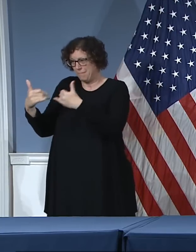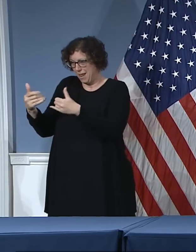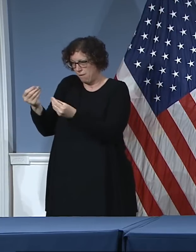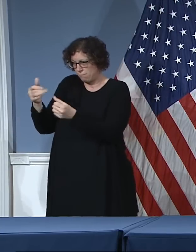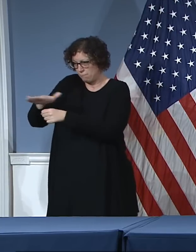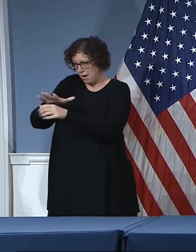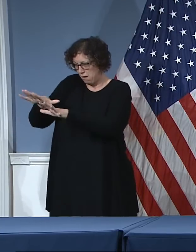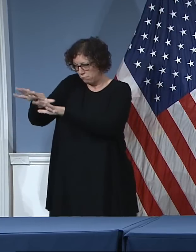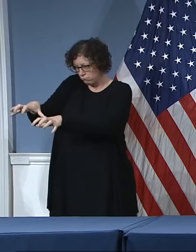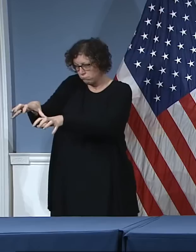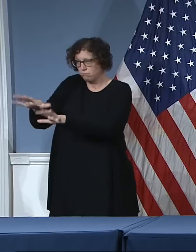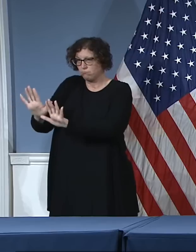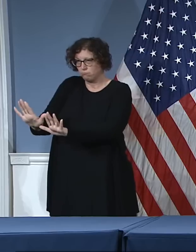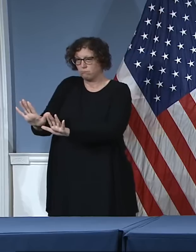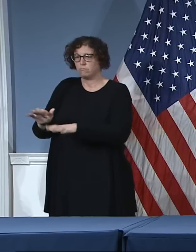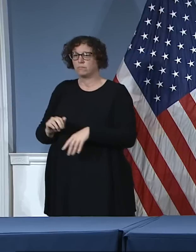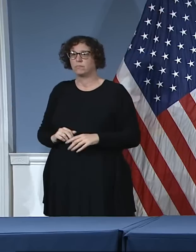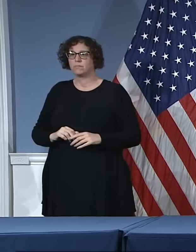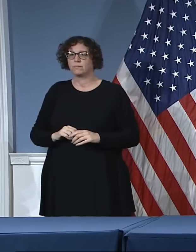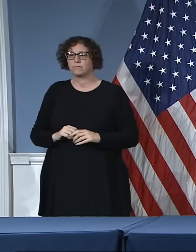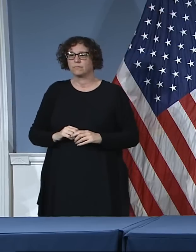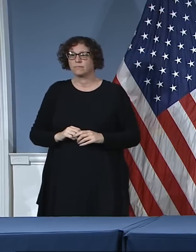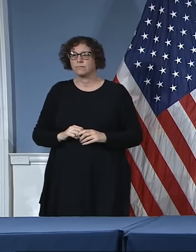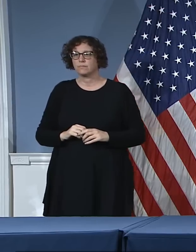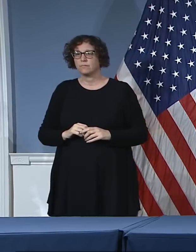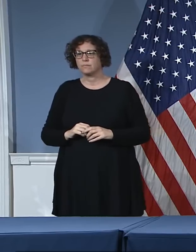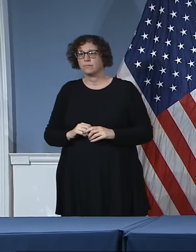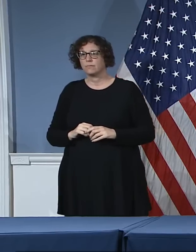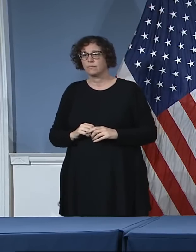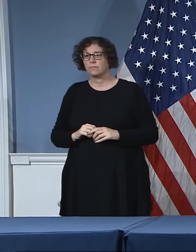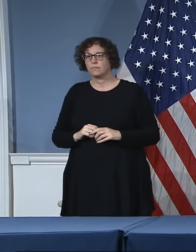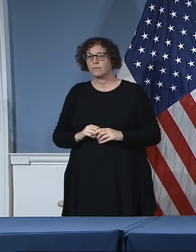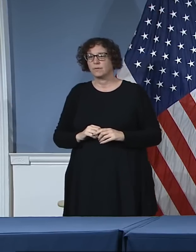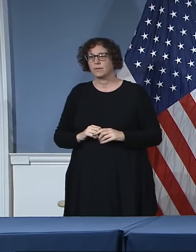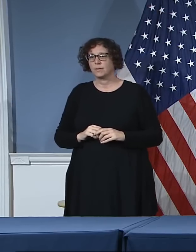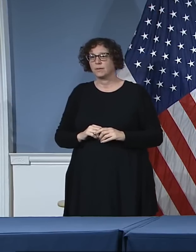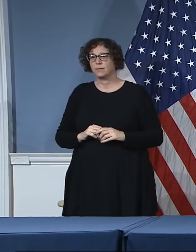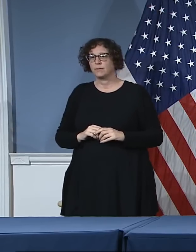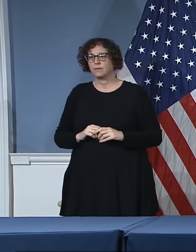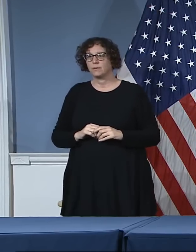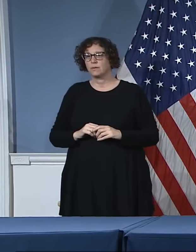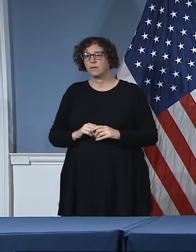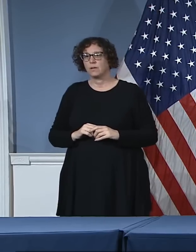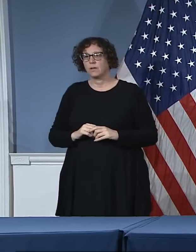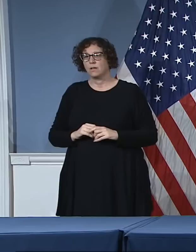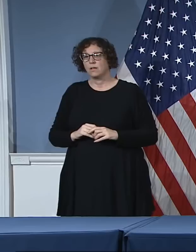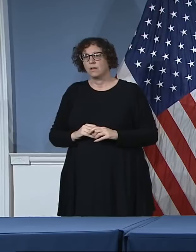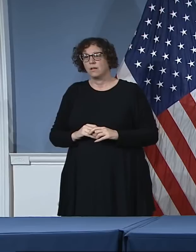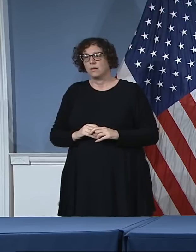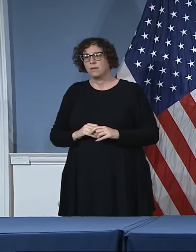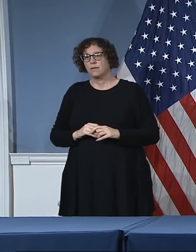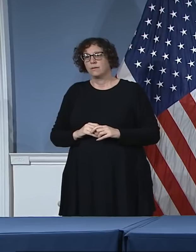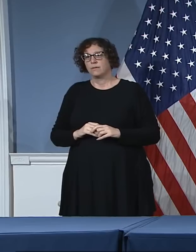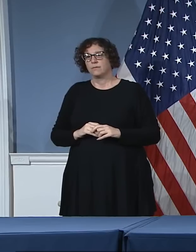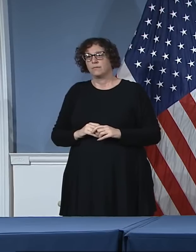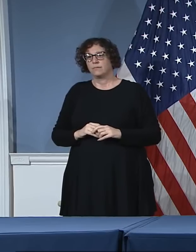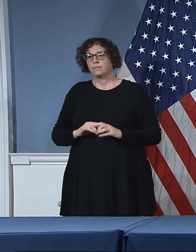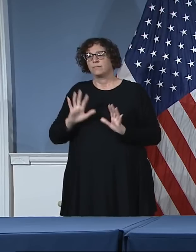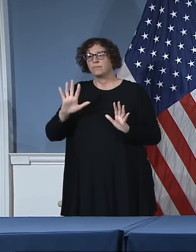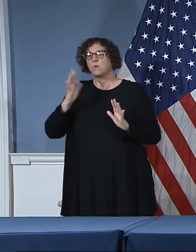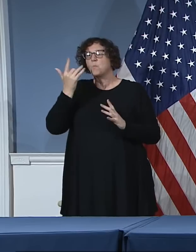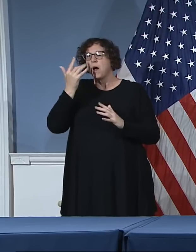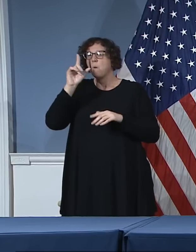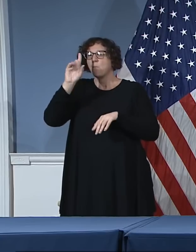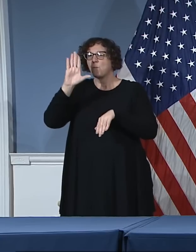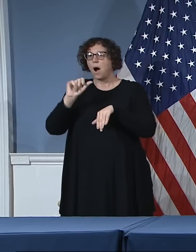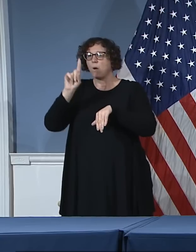how. But most importantly, how do we enforce it? How do we keep eyes on it? How do we make sure it works? So one stage at a time, and we will